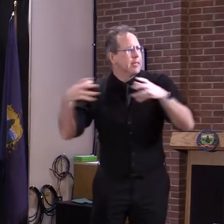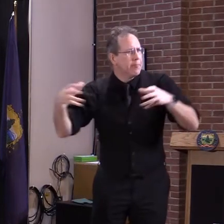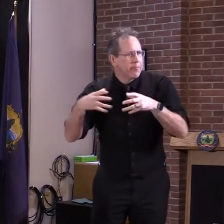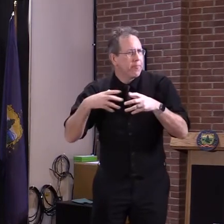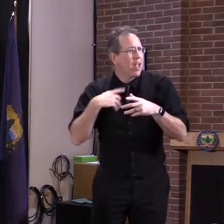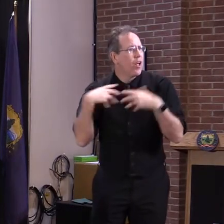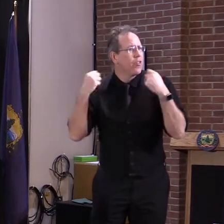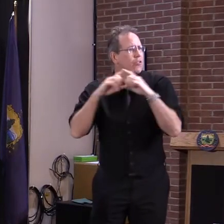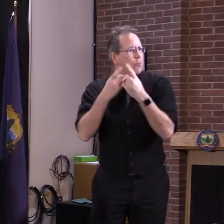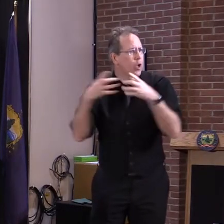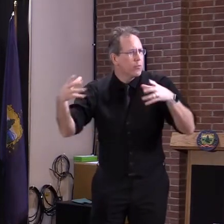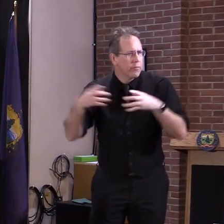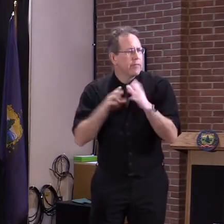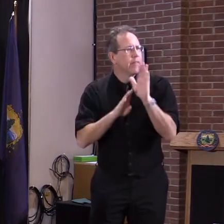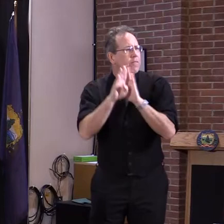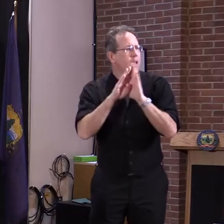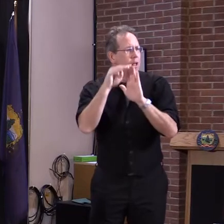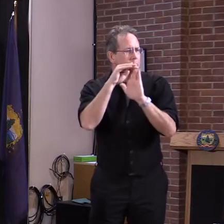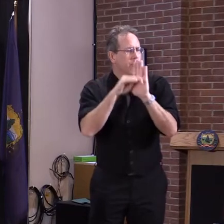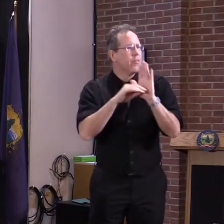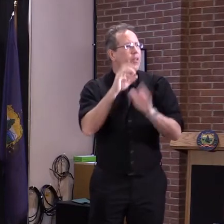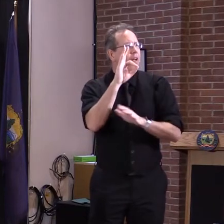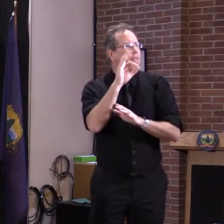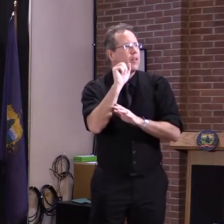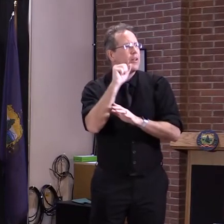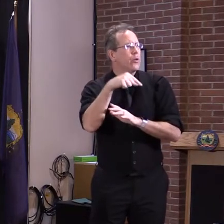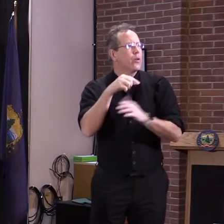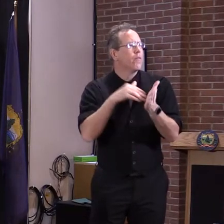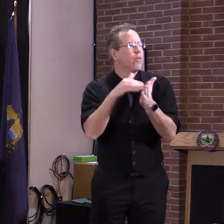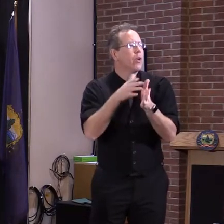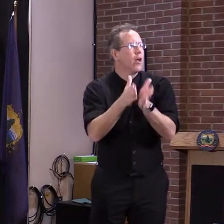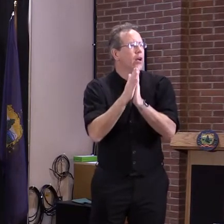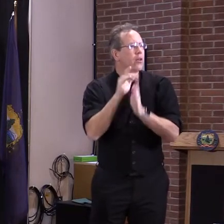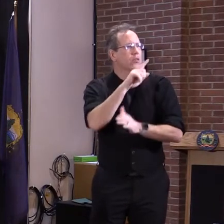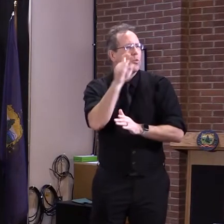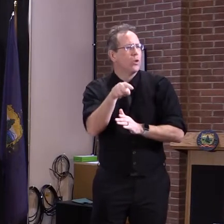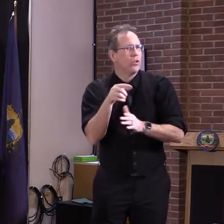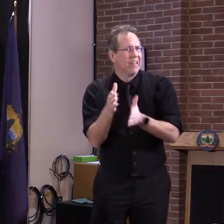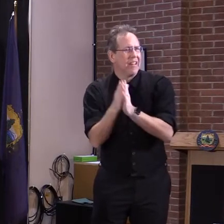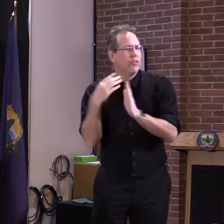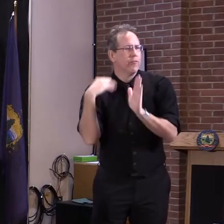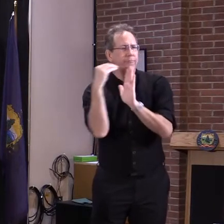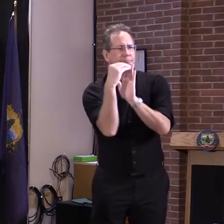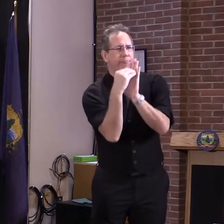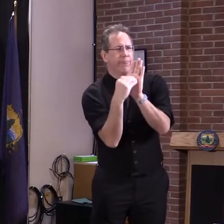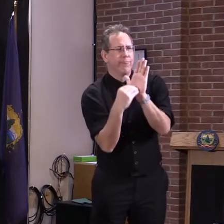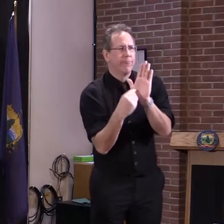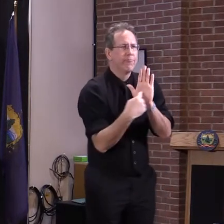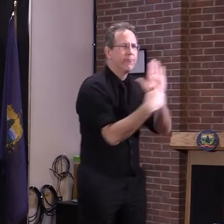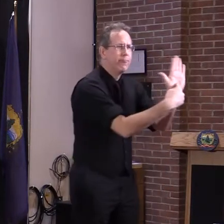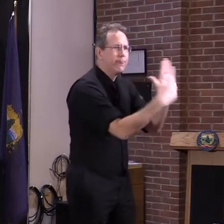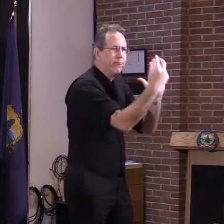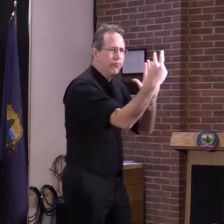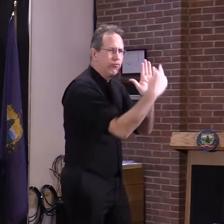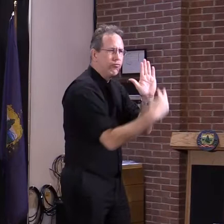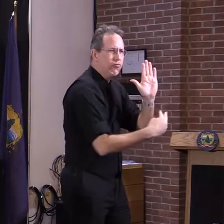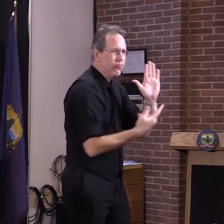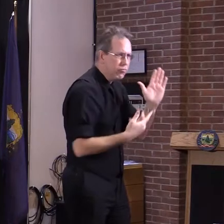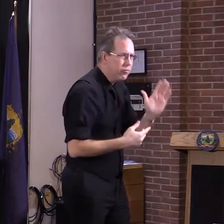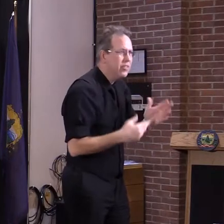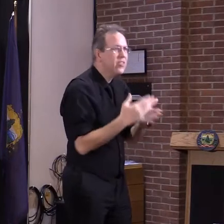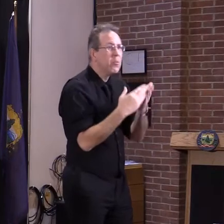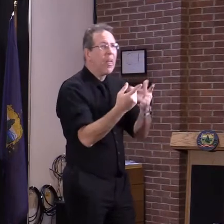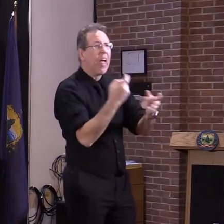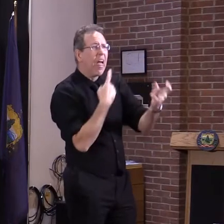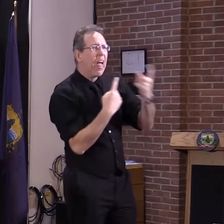form of frequently asked question documents. Many of the questions we addressed this past week had to do with a new concept